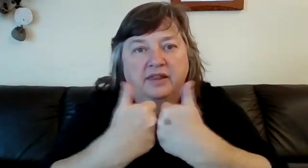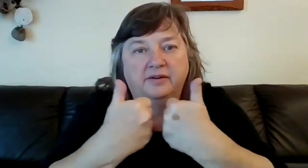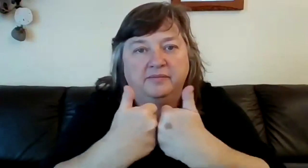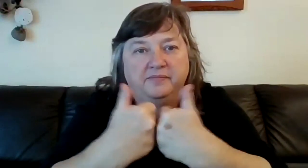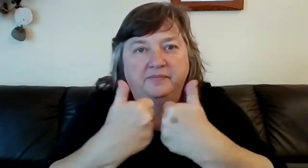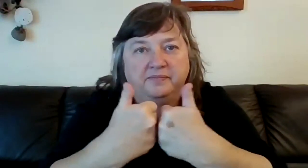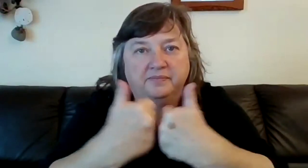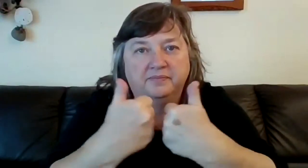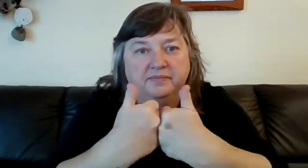together.